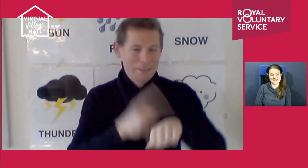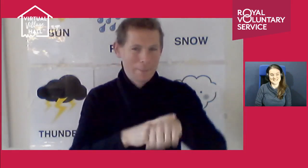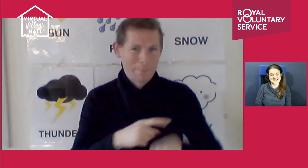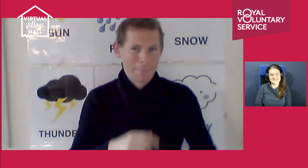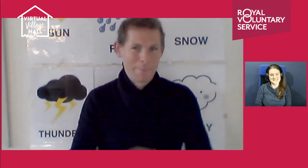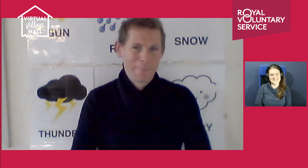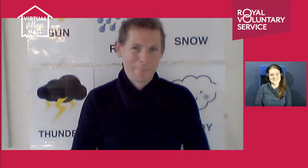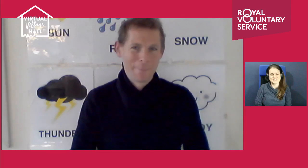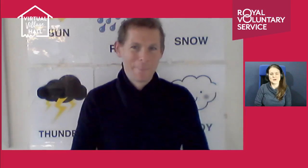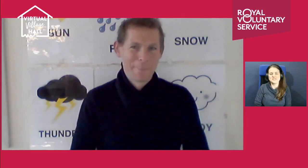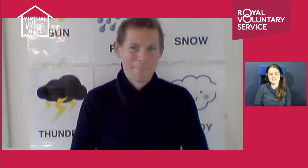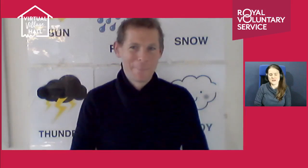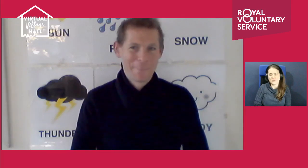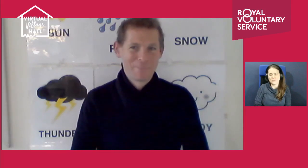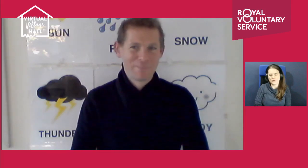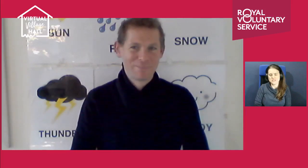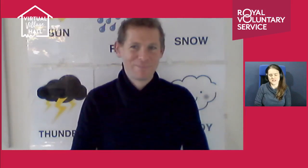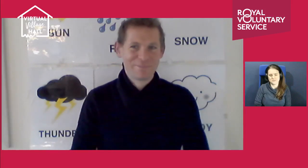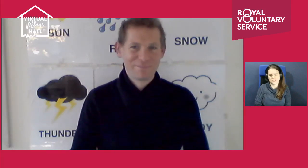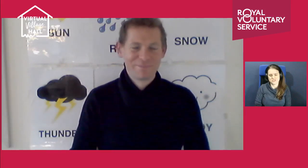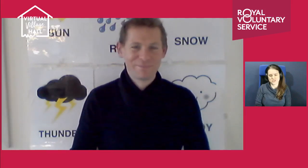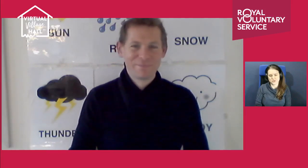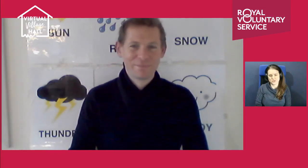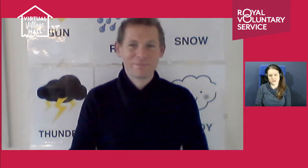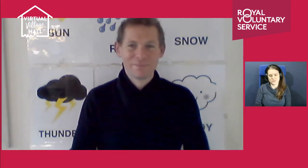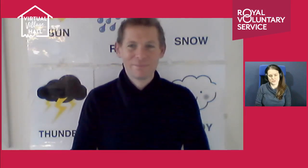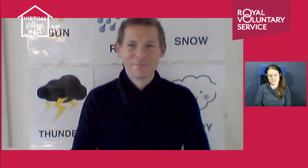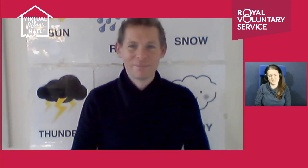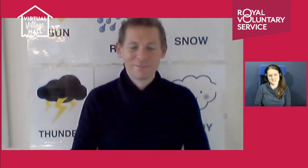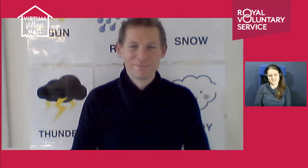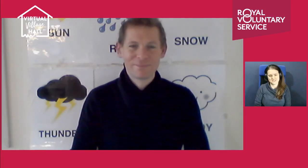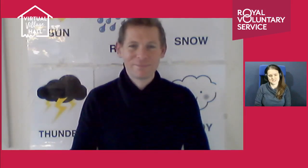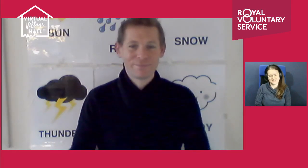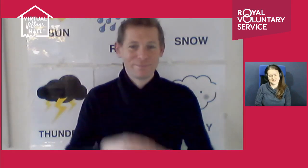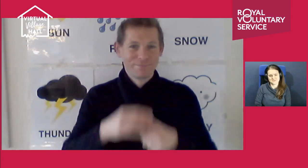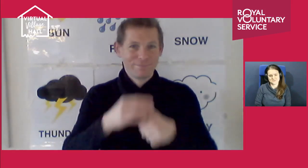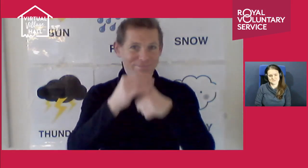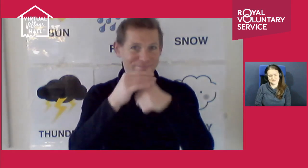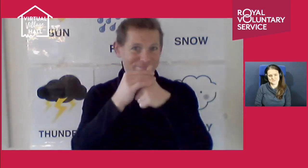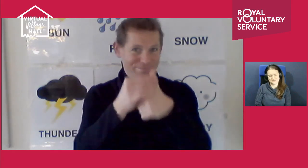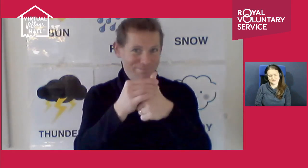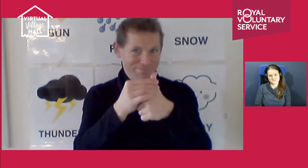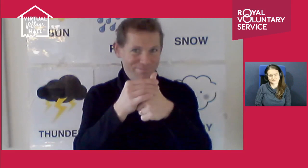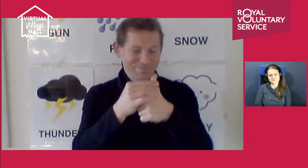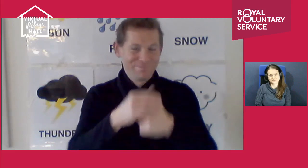all right. So I'll do that one more time just to show you how I modulate it.